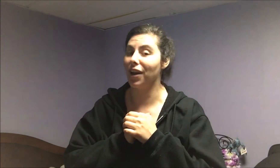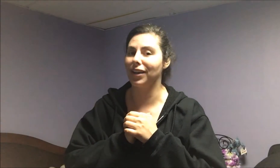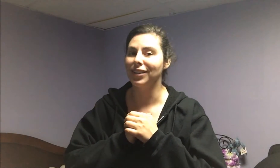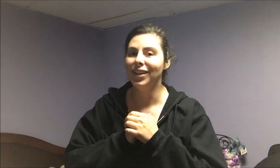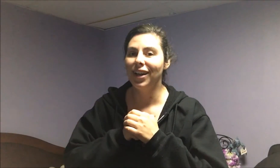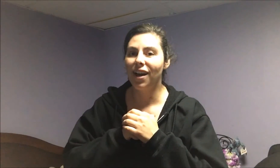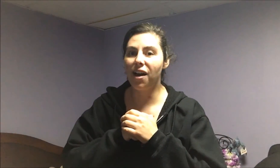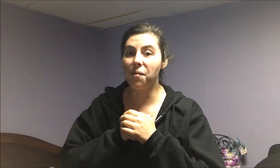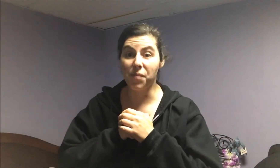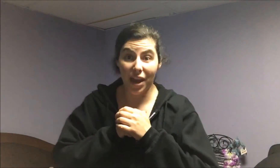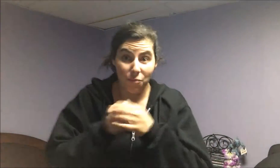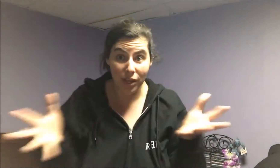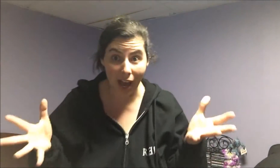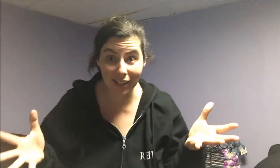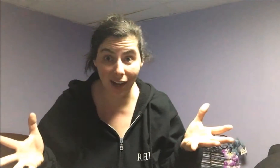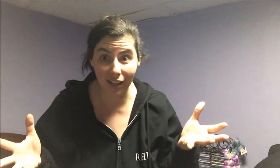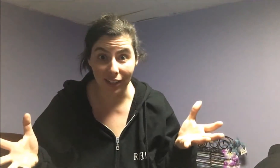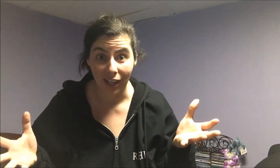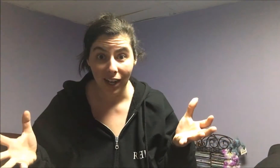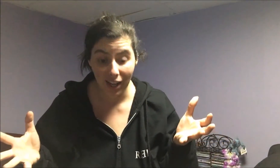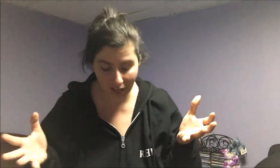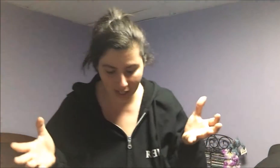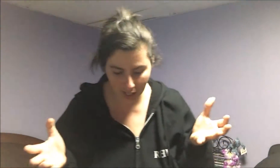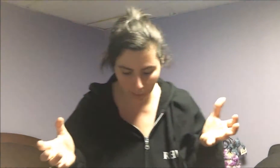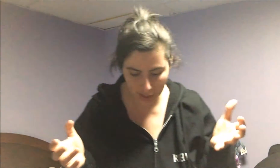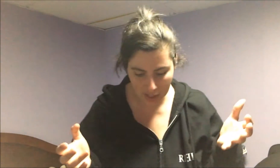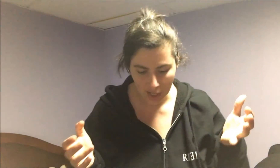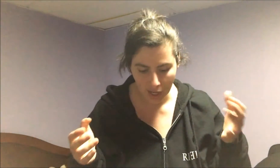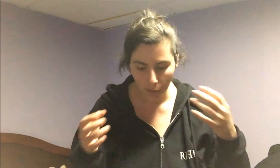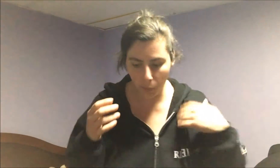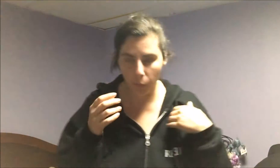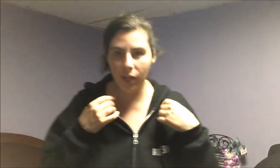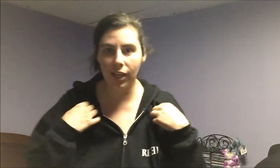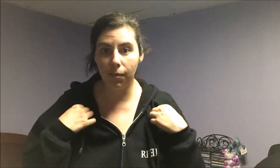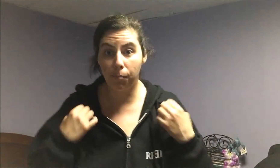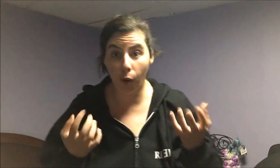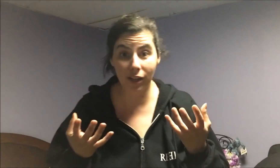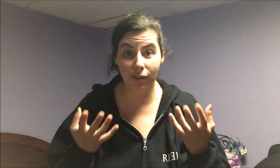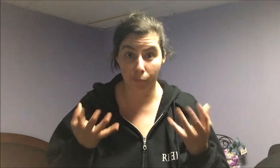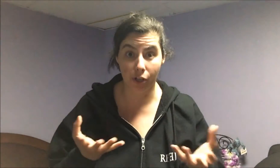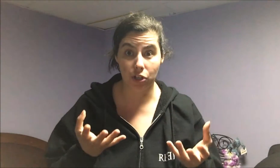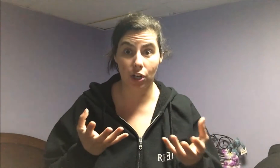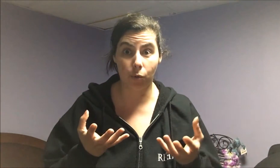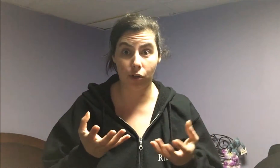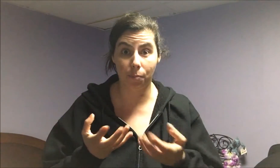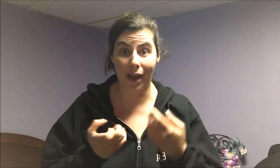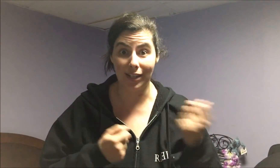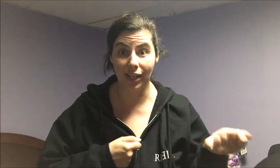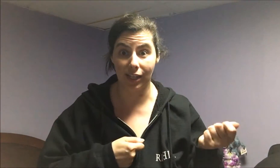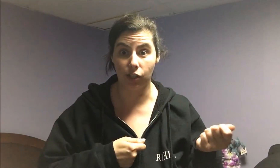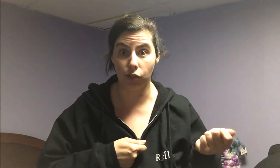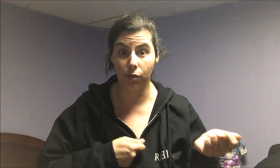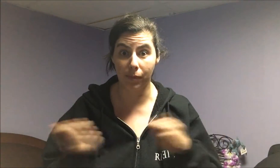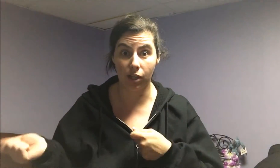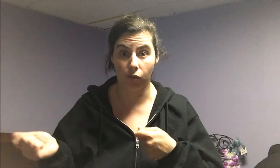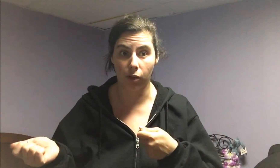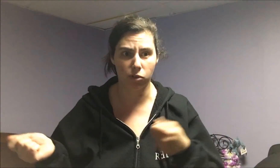not. And we got it done, and we bought merch in order to buy a ticket to do the meet and greet, which was